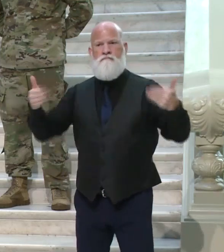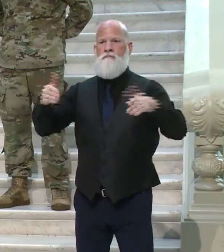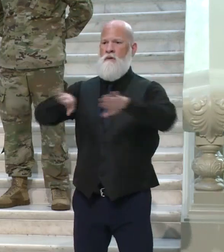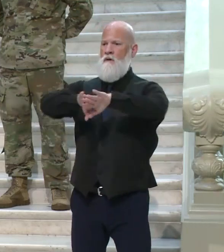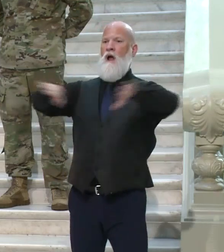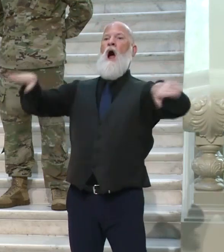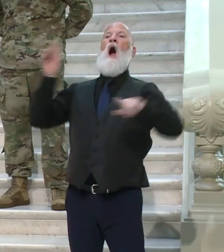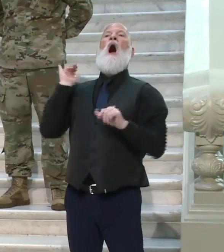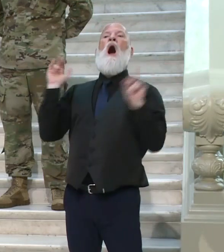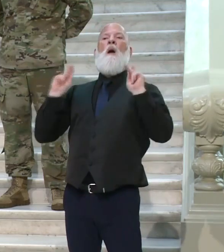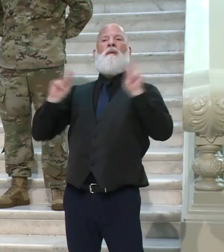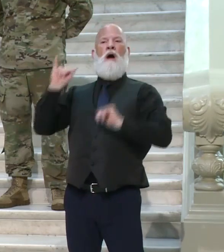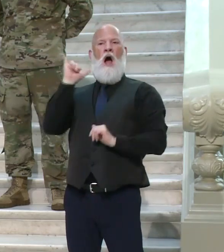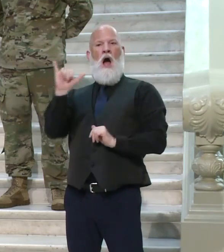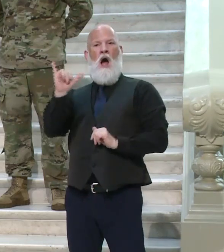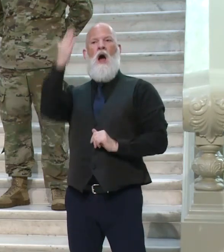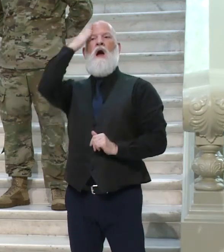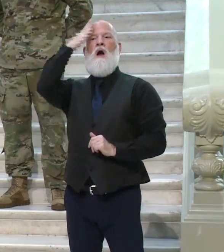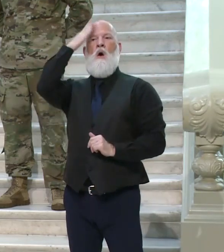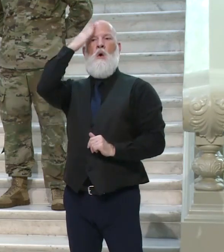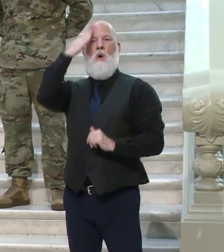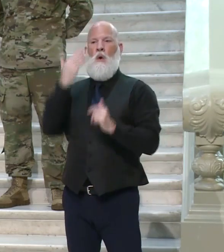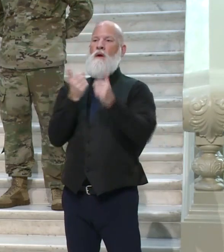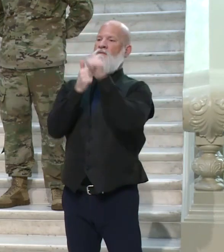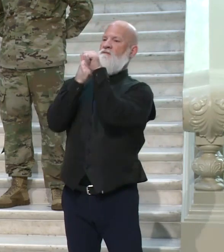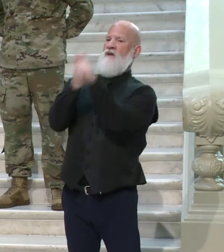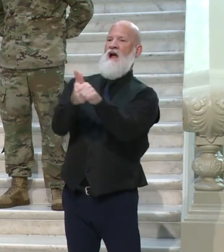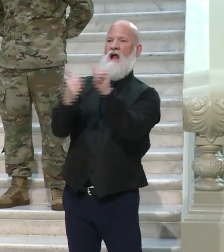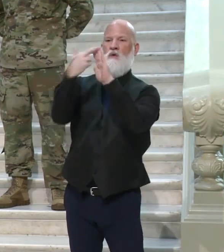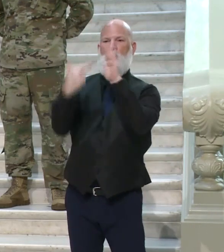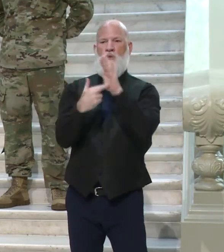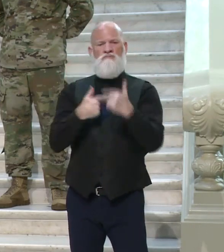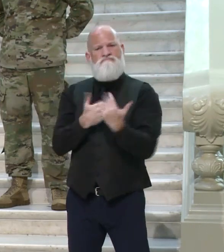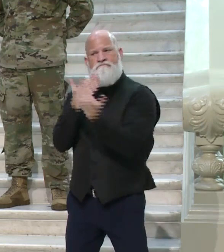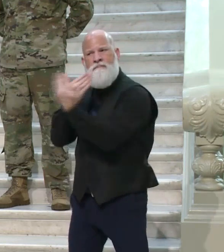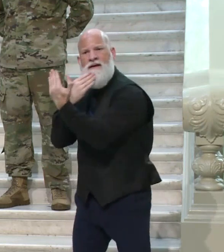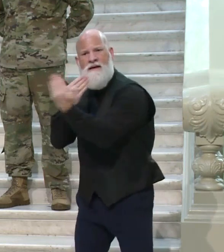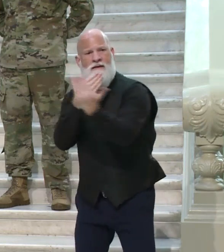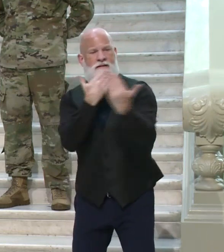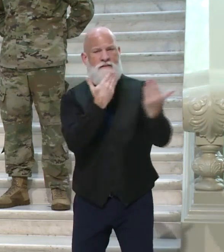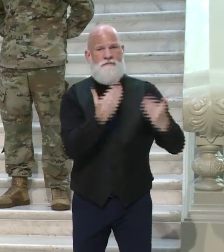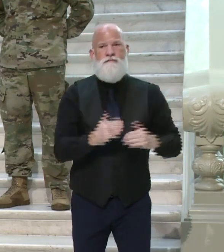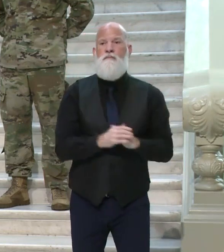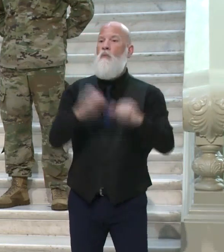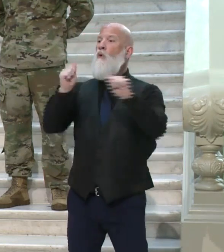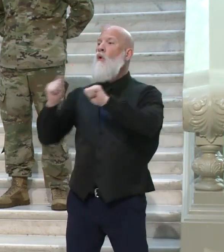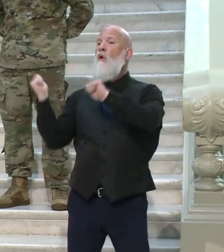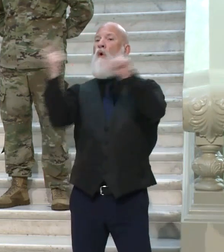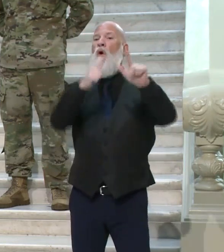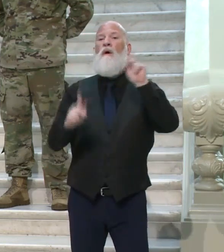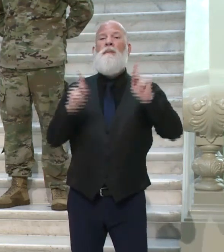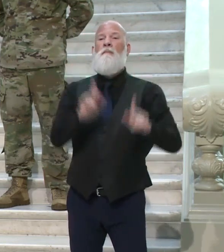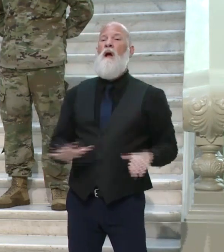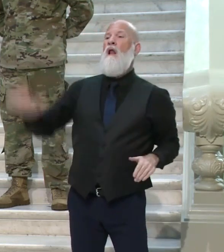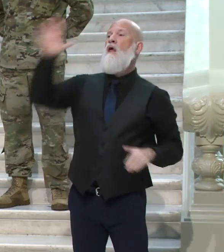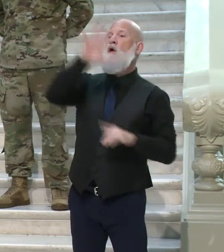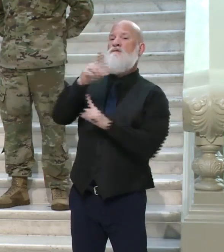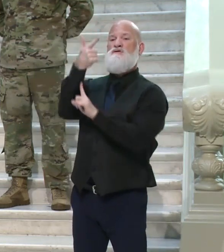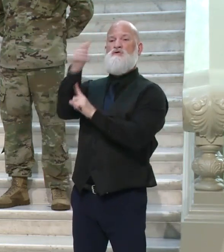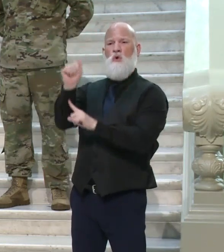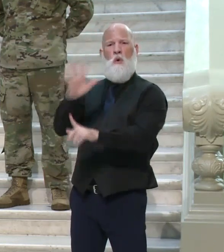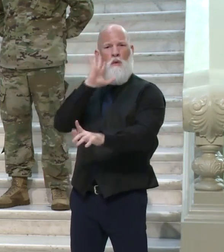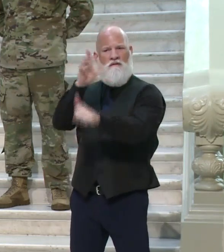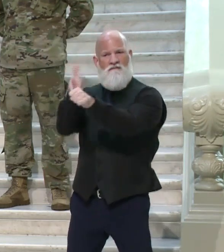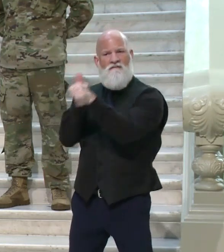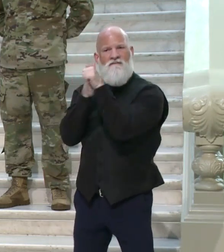Georgians have been heeding the advice of our public health officials and our law enforcement to ensure the health and well-being of